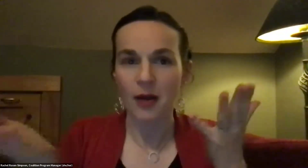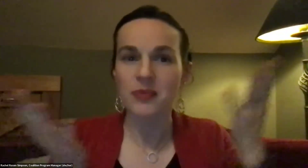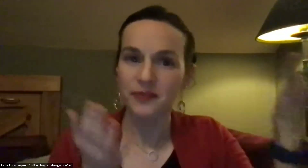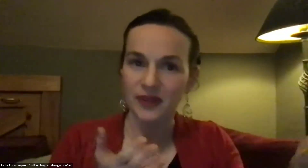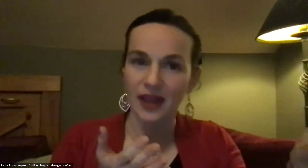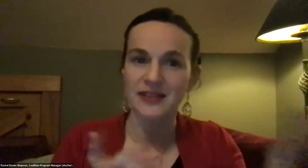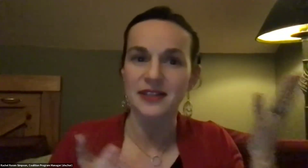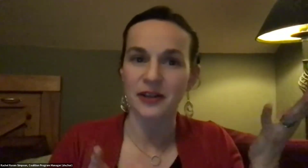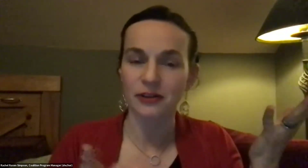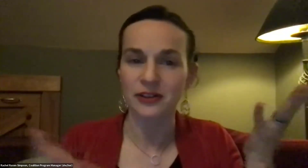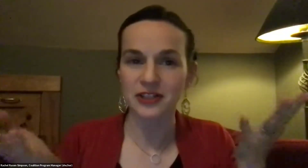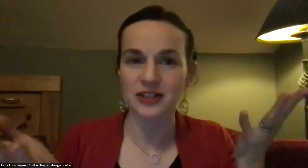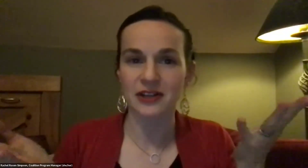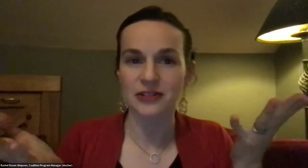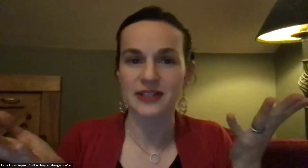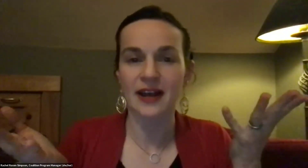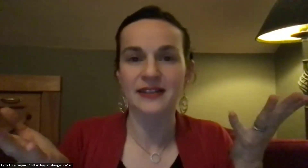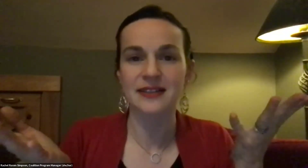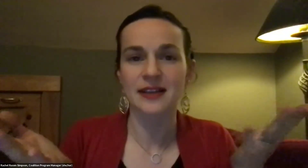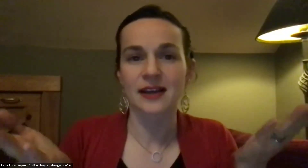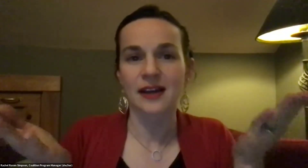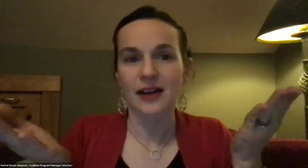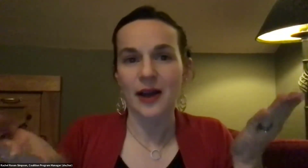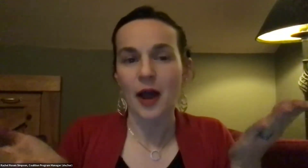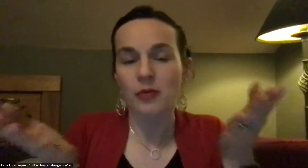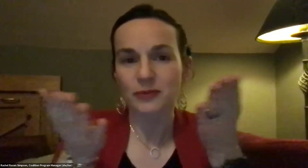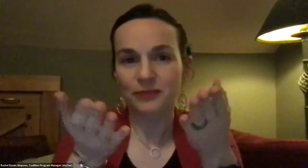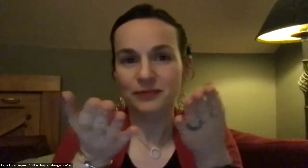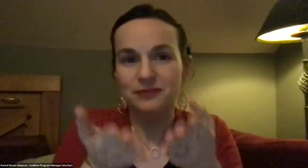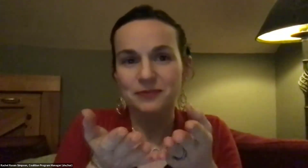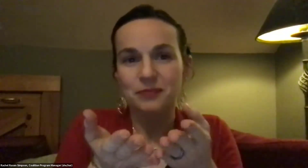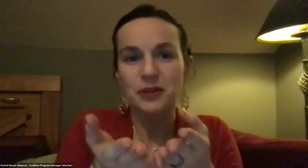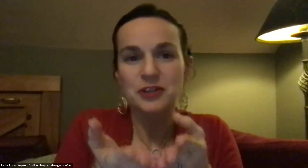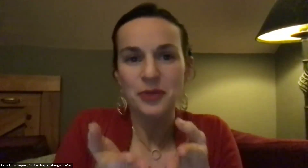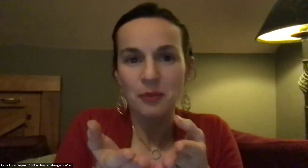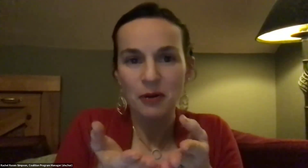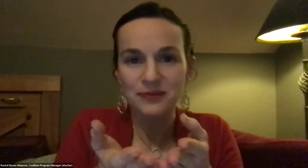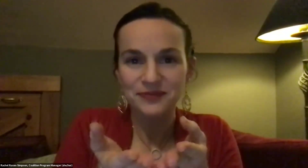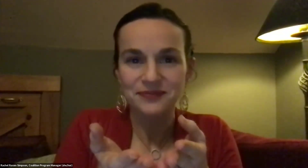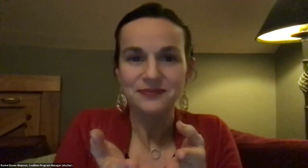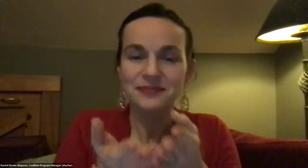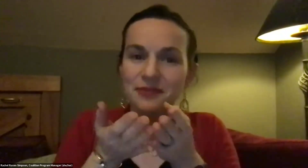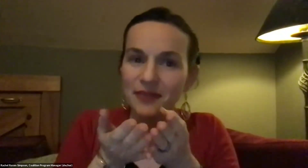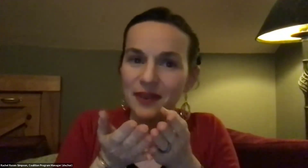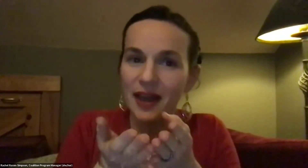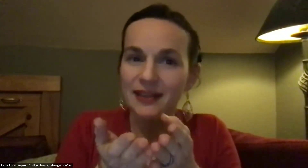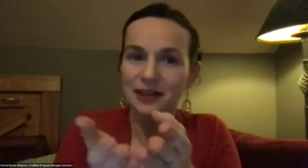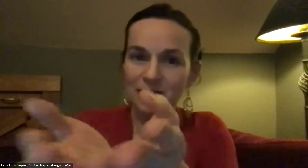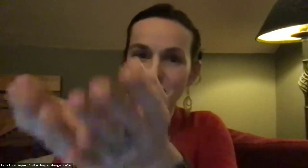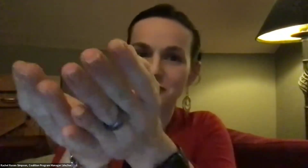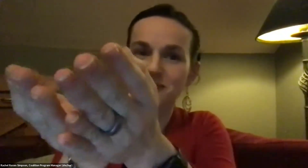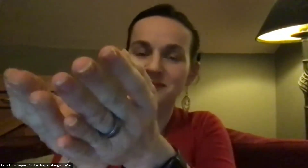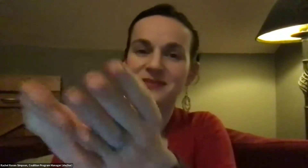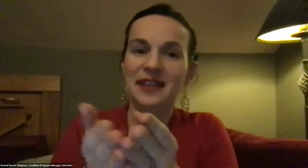presences, Rob and another clinician at your sides, help put you in the boat